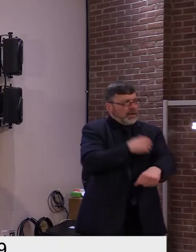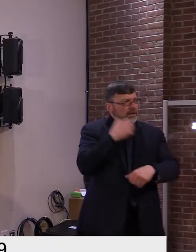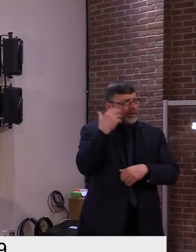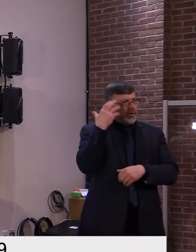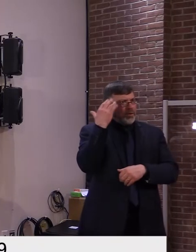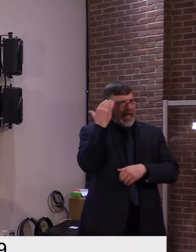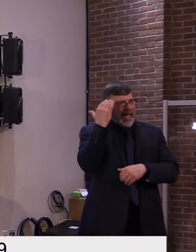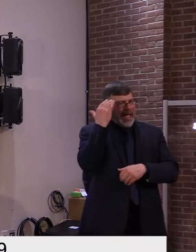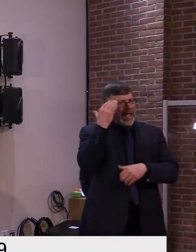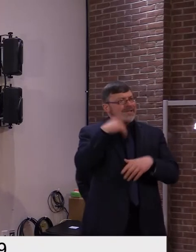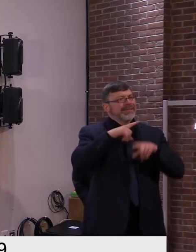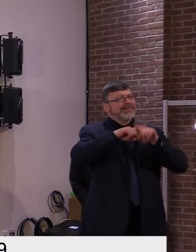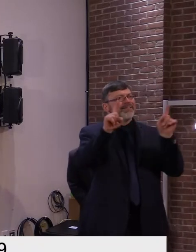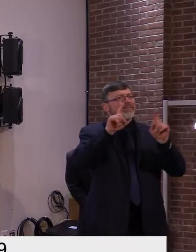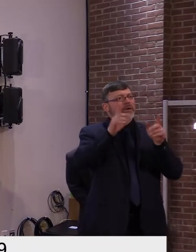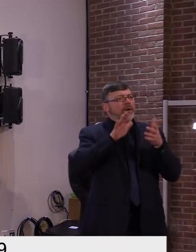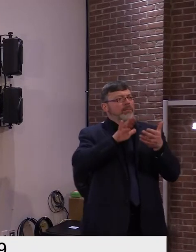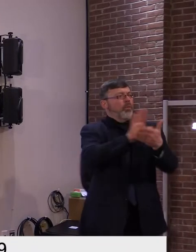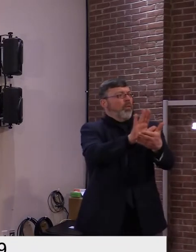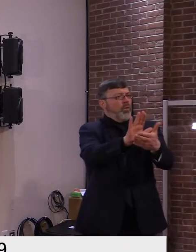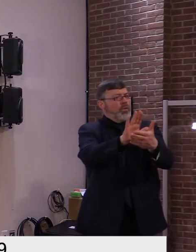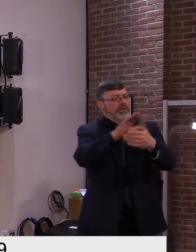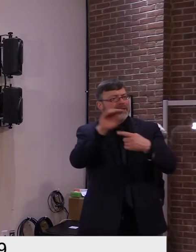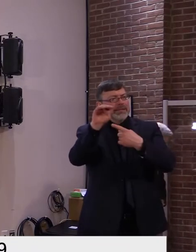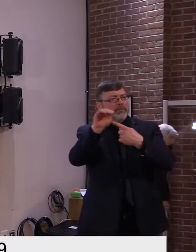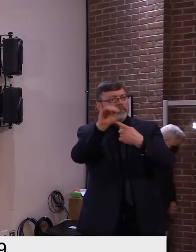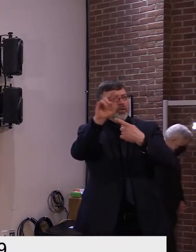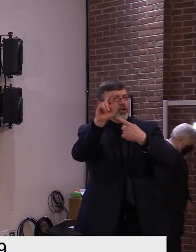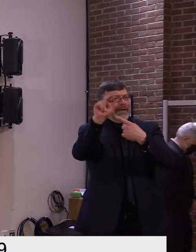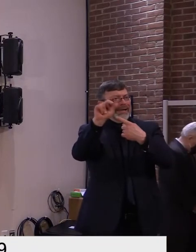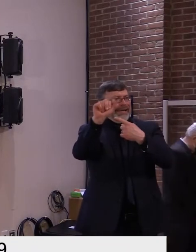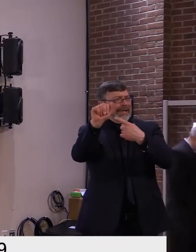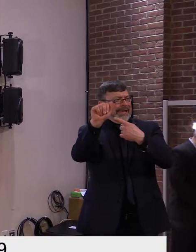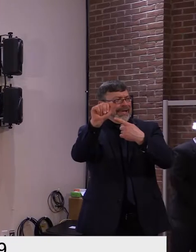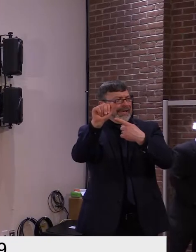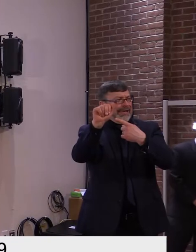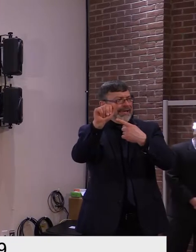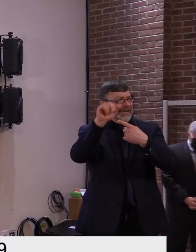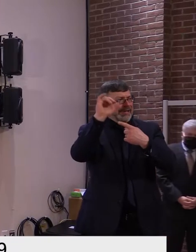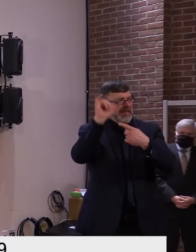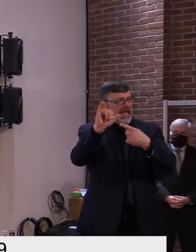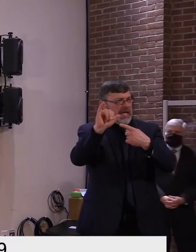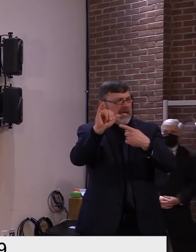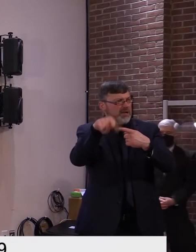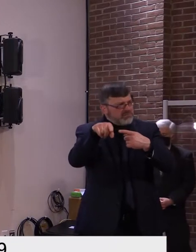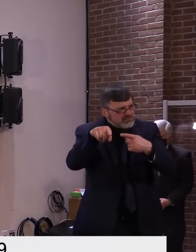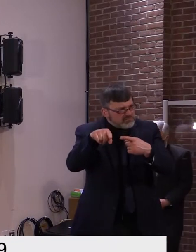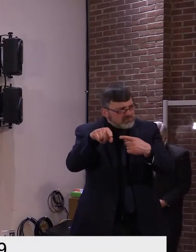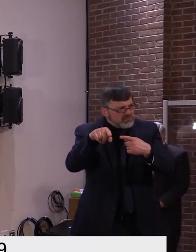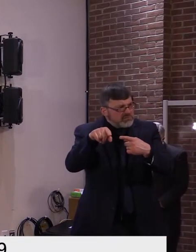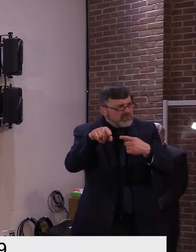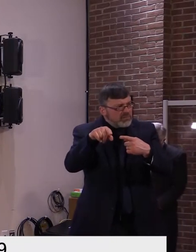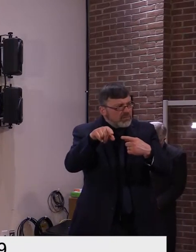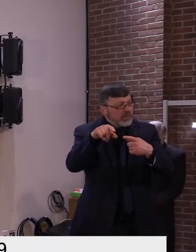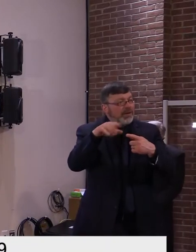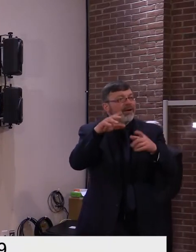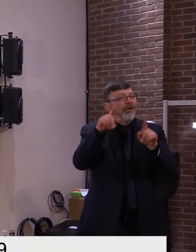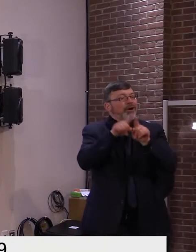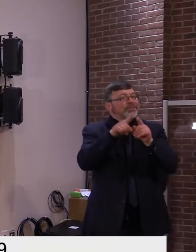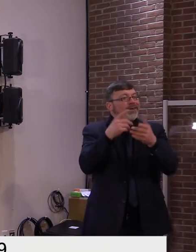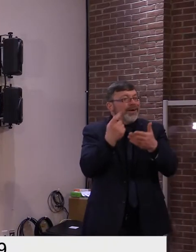and because with Operation Warp Speed, it came out to the public's eye so